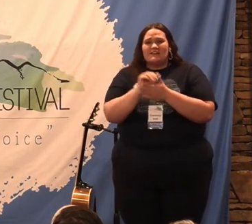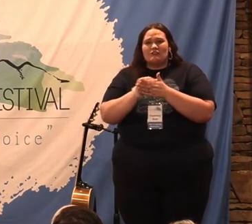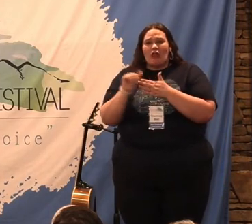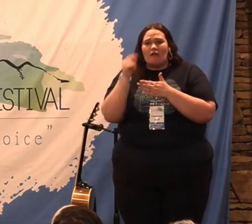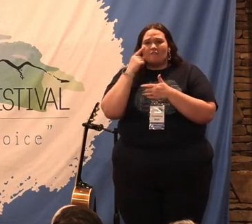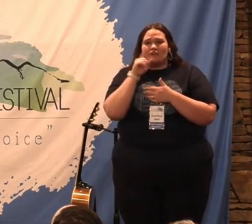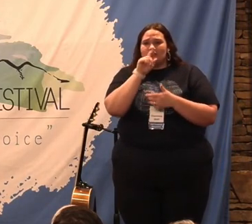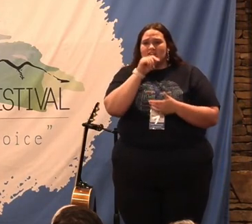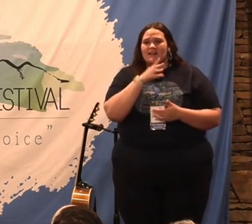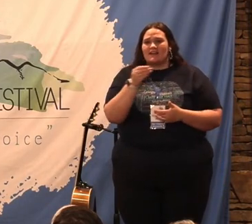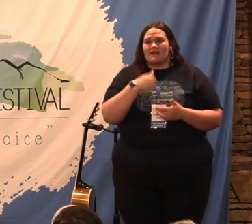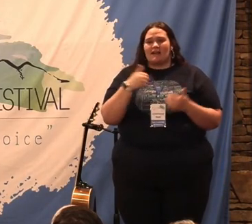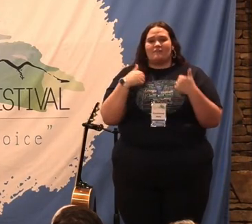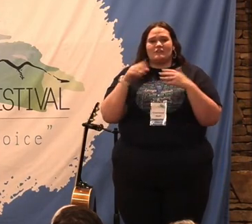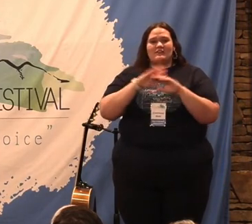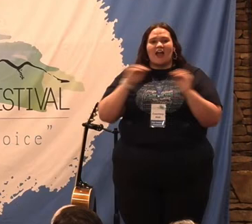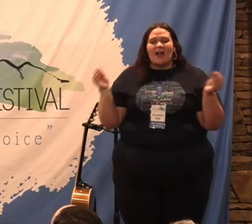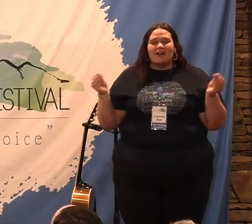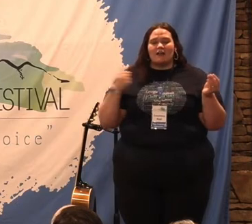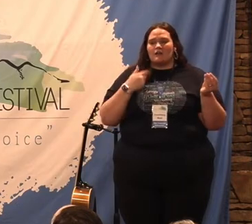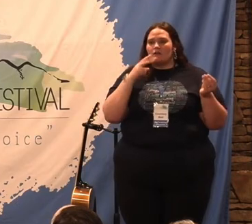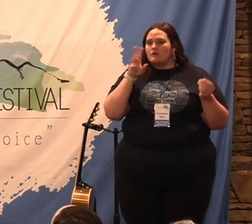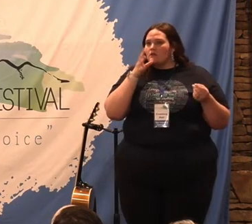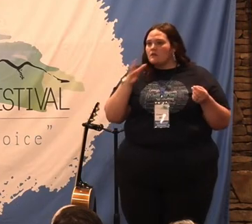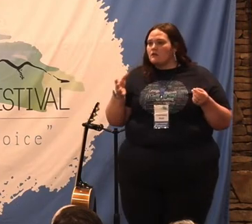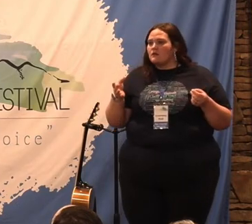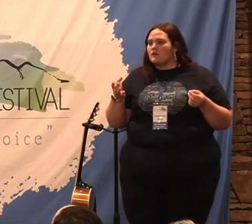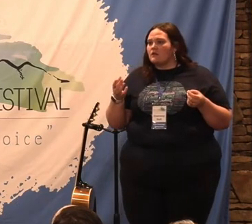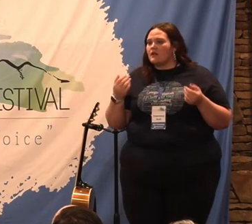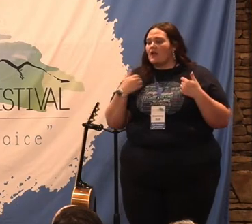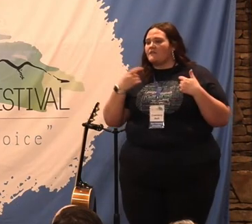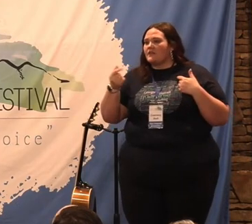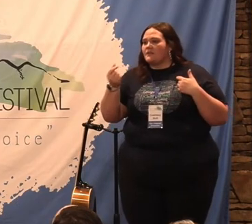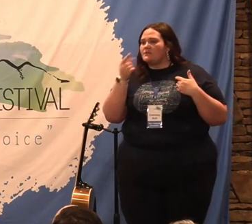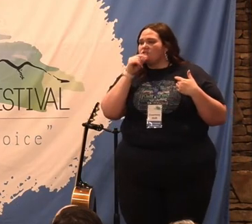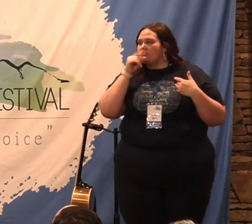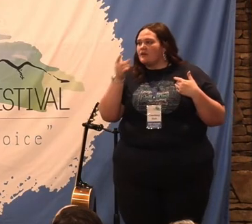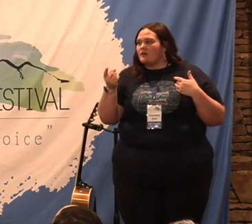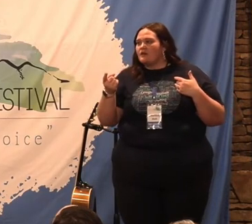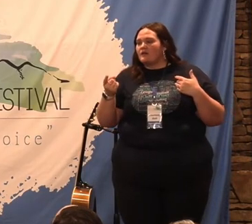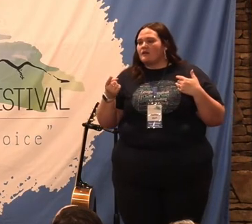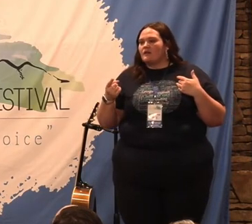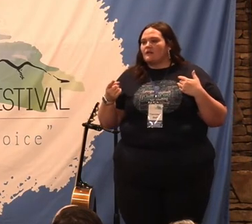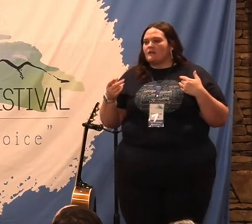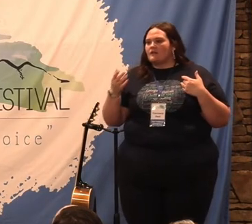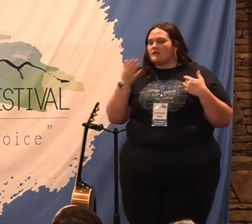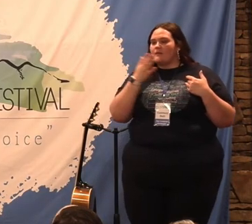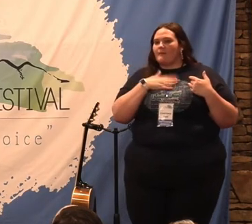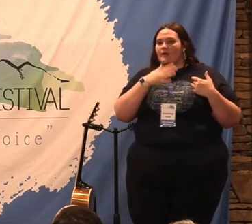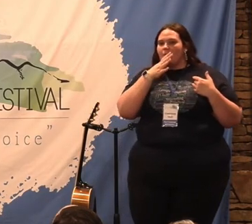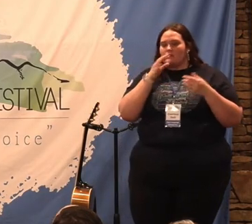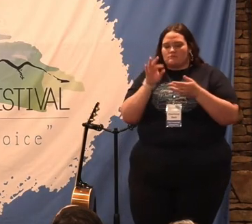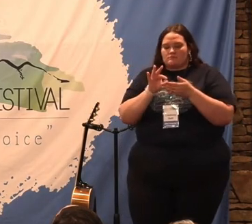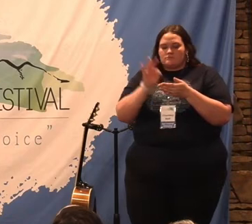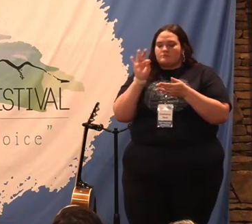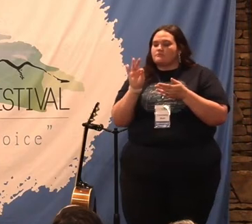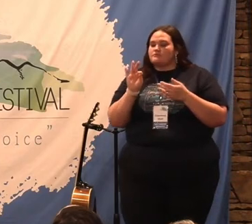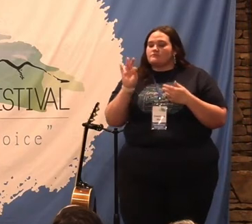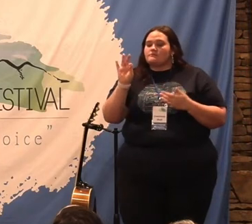and I'm not having any. So I look at my mom, I say, can you give me one little tiny piece of chicken? And she takes a little piece of chicken, and she puts it in my